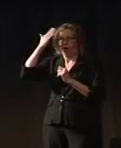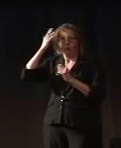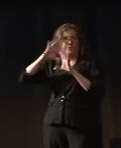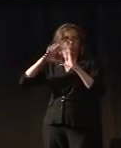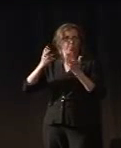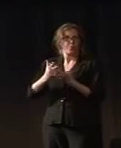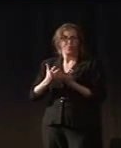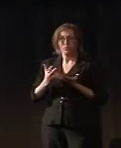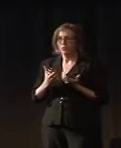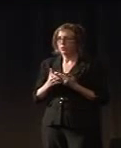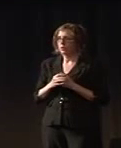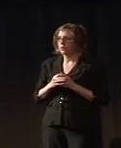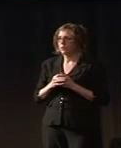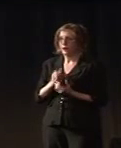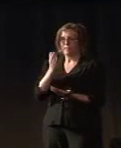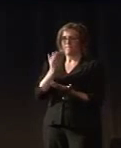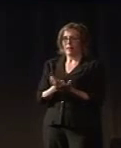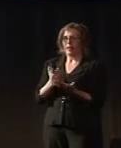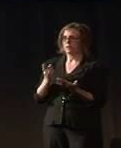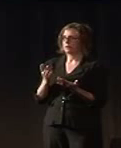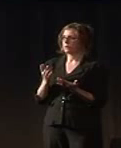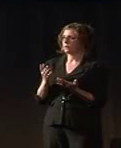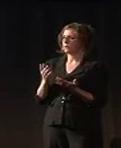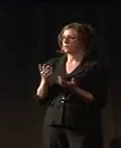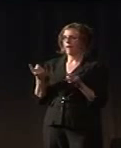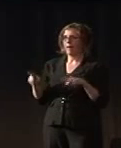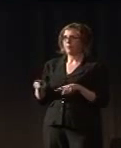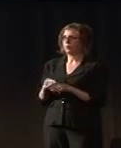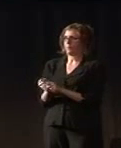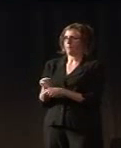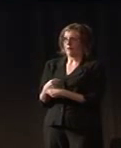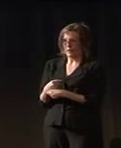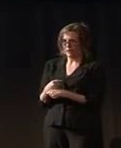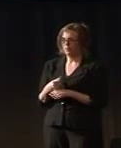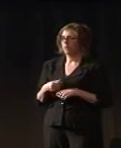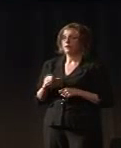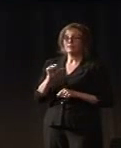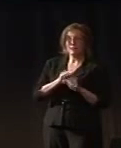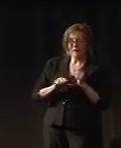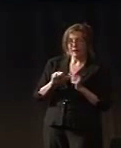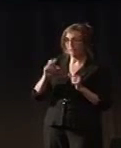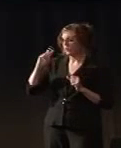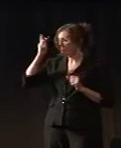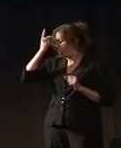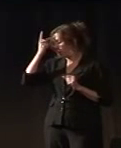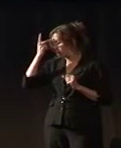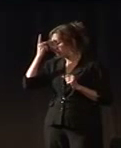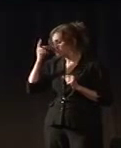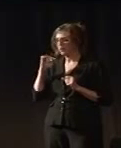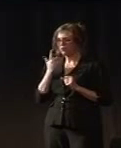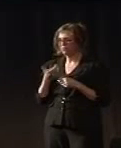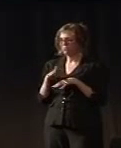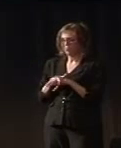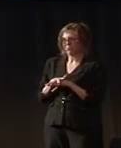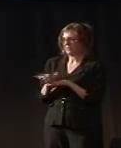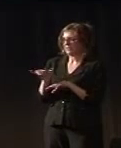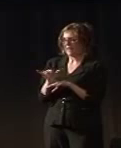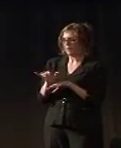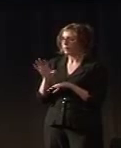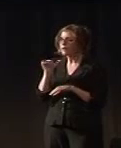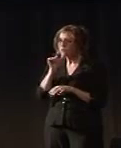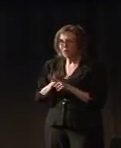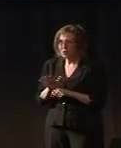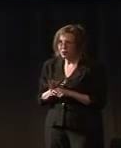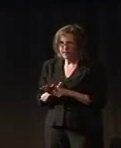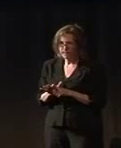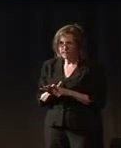that facts are made, that science and politics are not inherently distinct beasts, that's not enough. That's the beginning